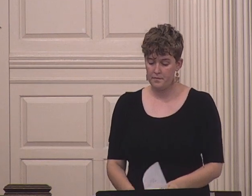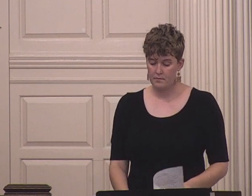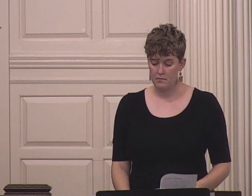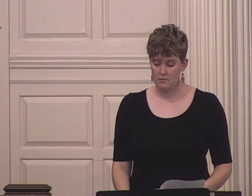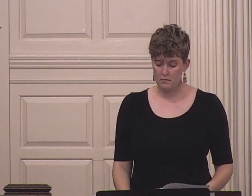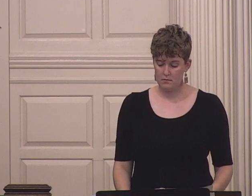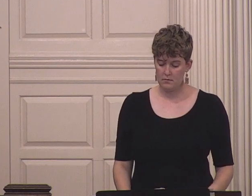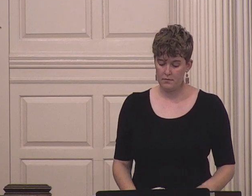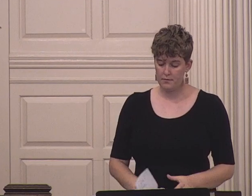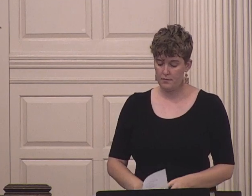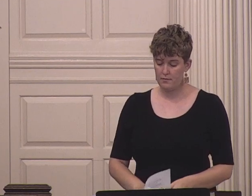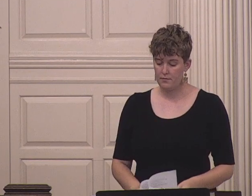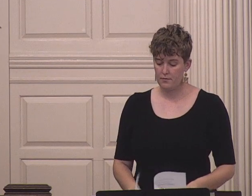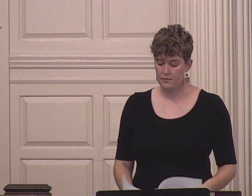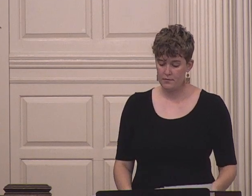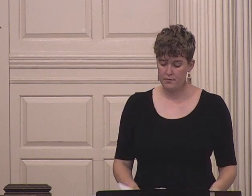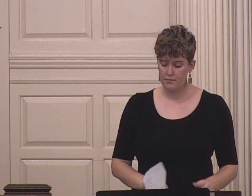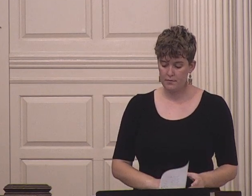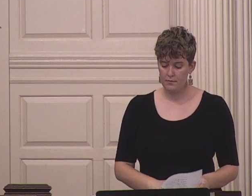eleison.